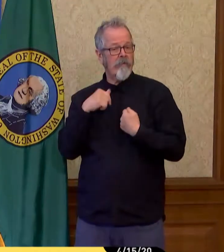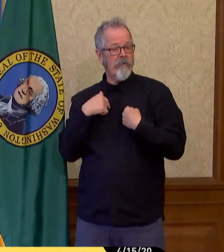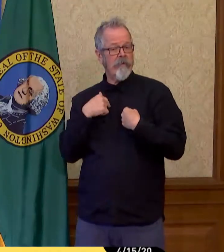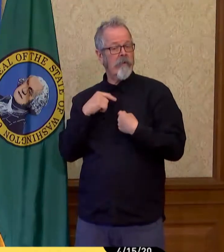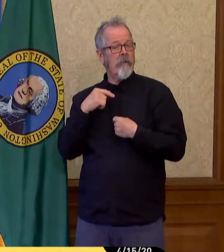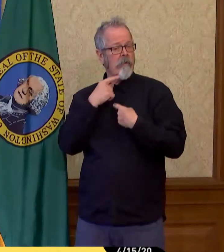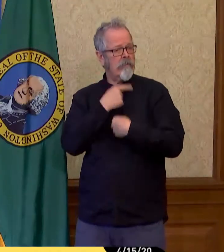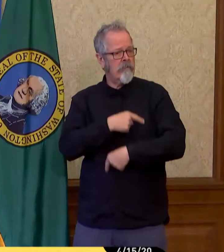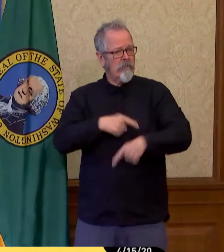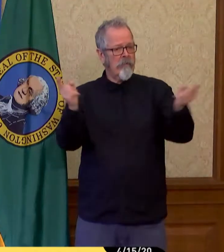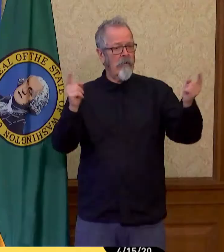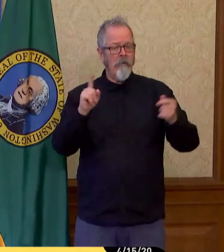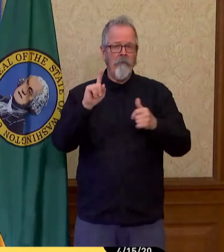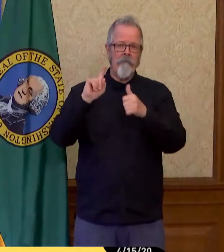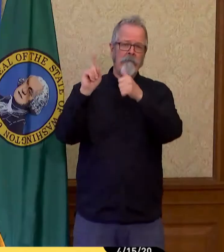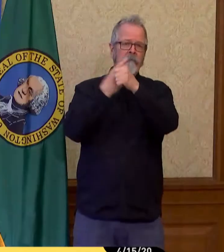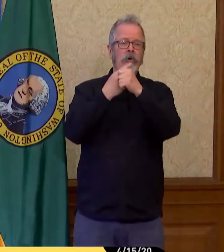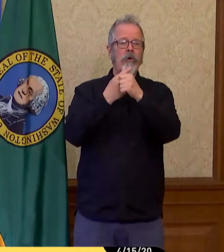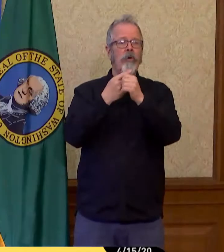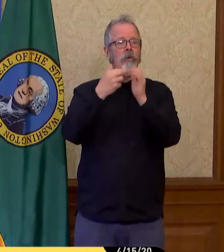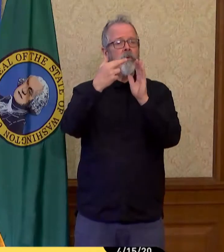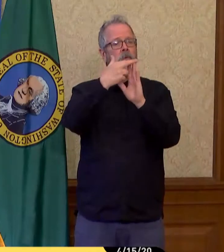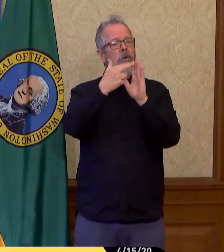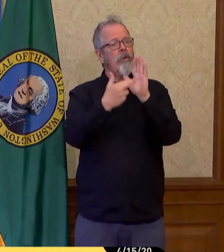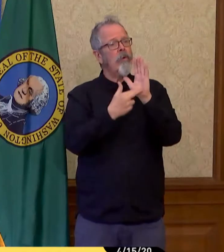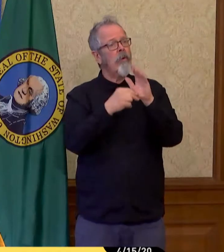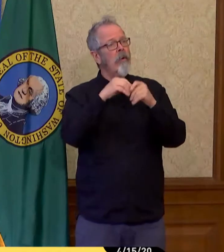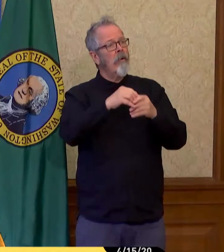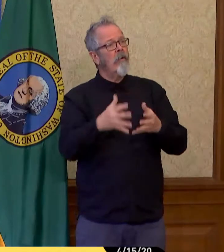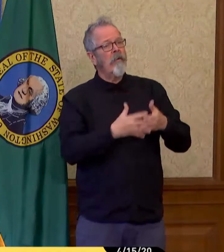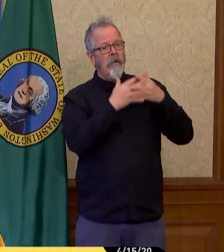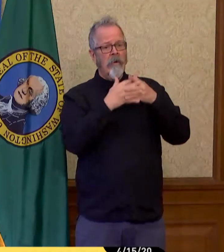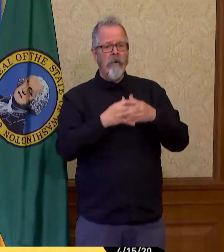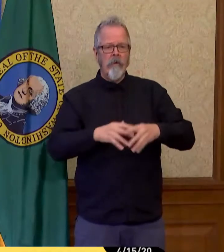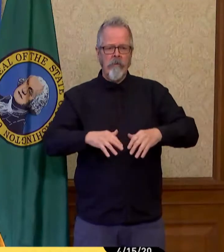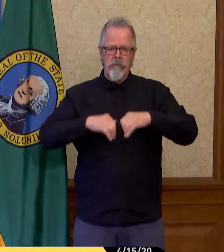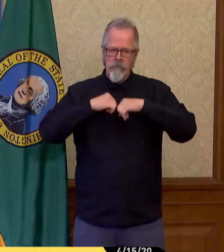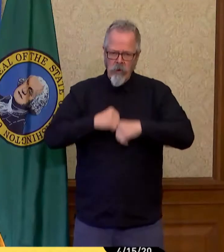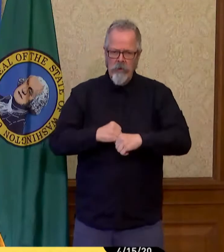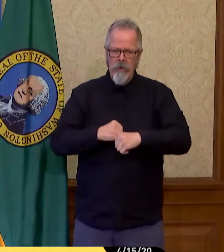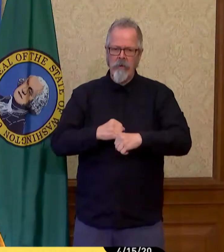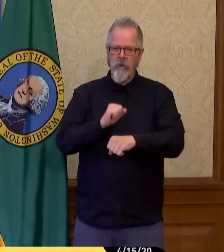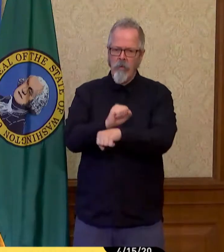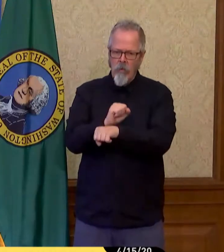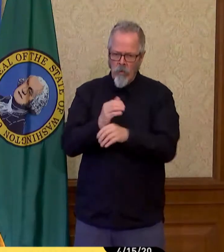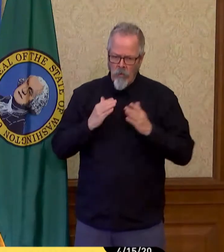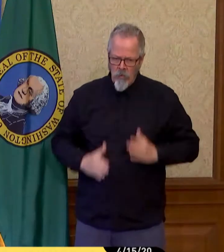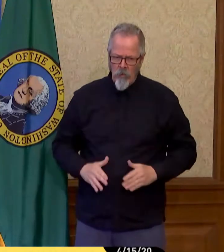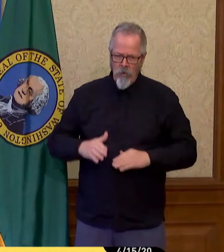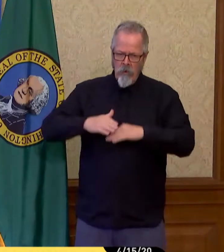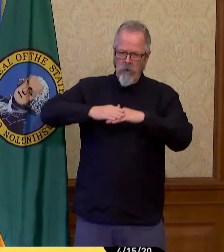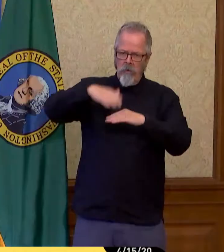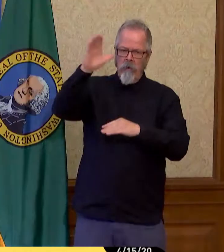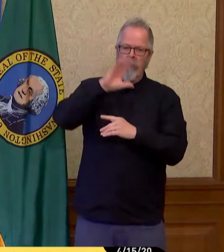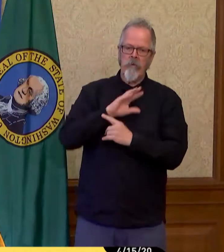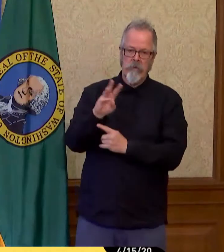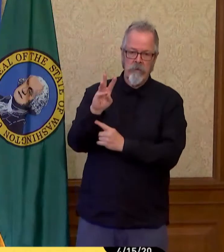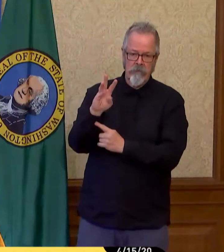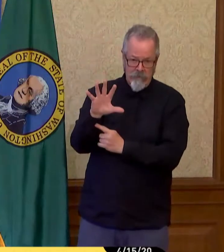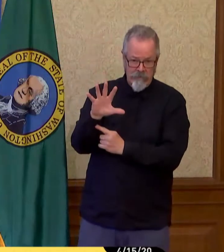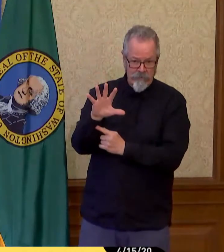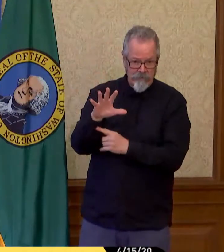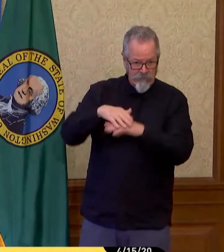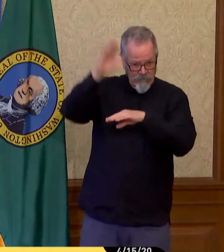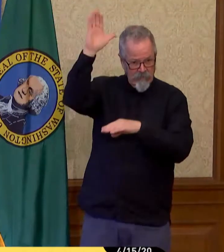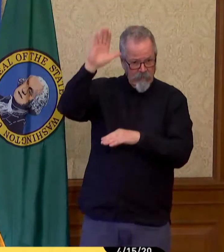this virus if in fact it does grow rapidly, and we're maintaining a good cushion in our hospital